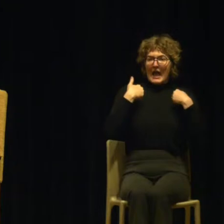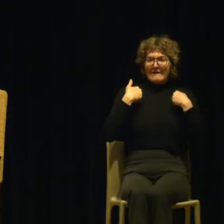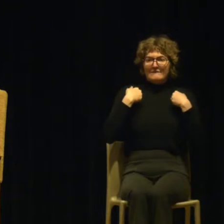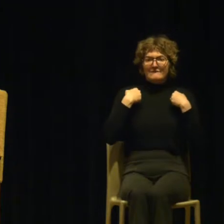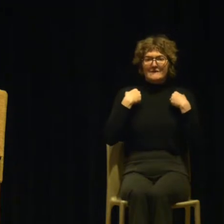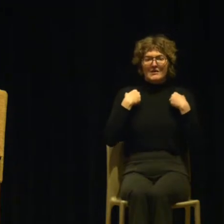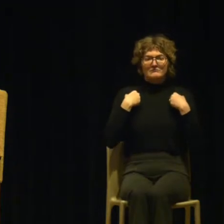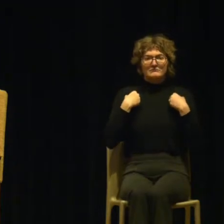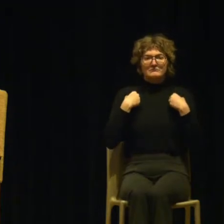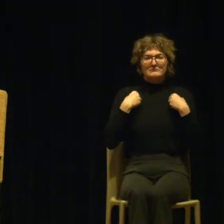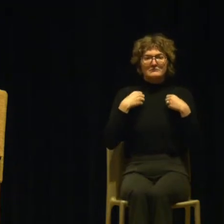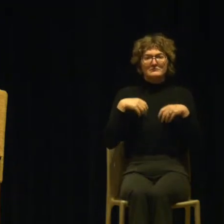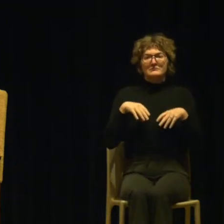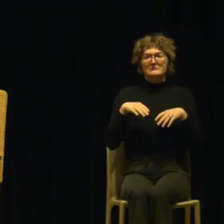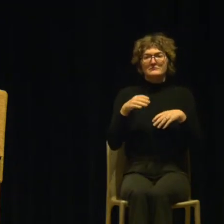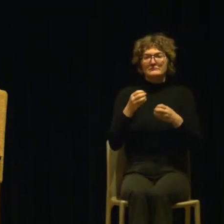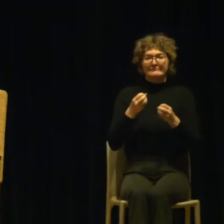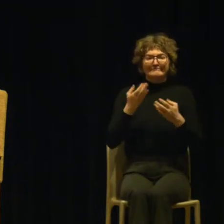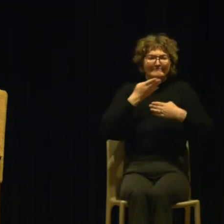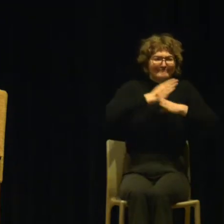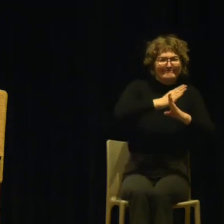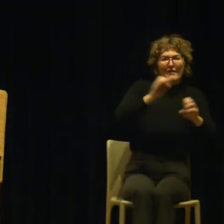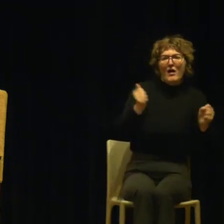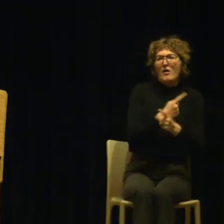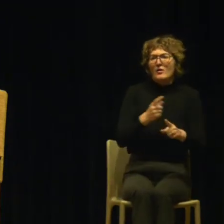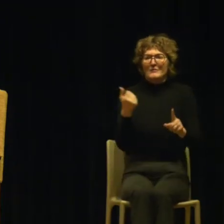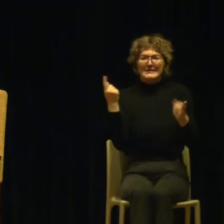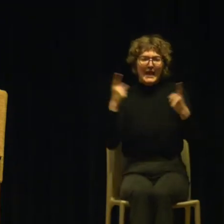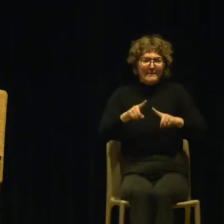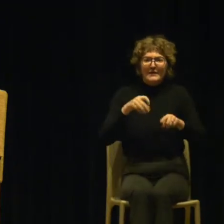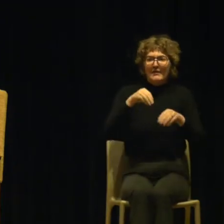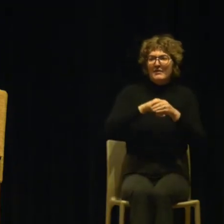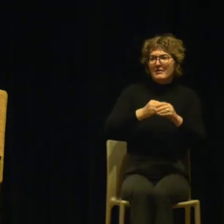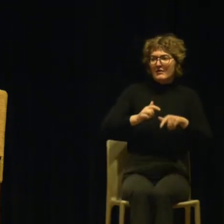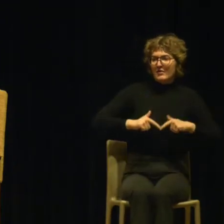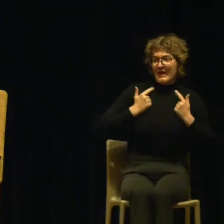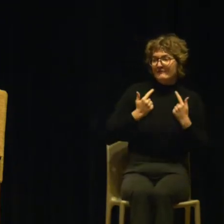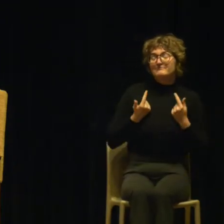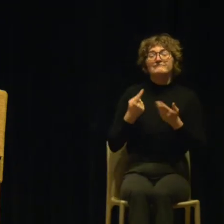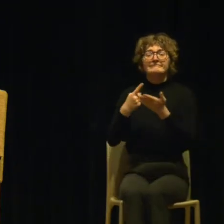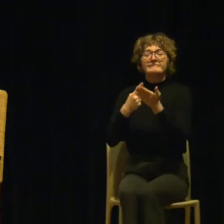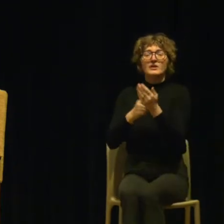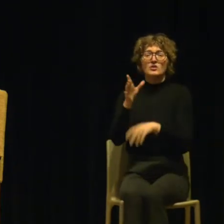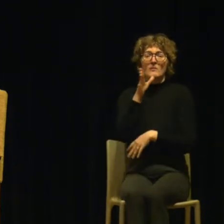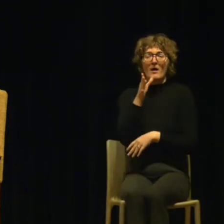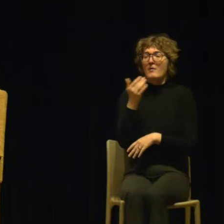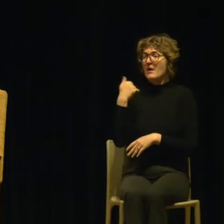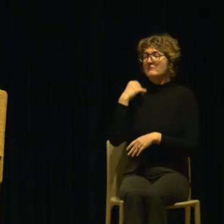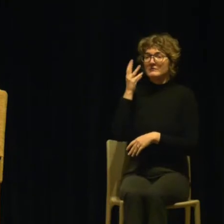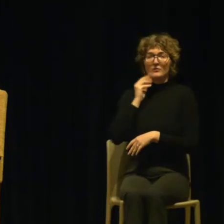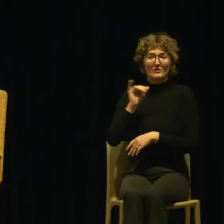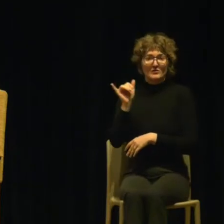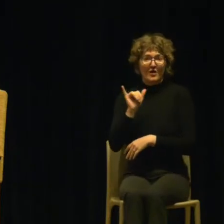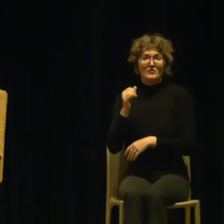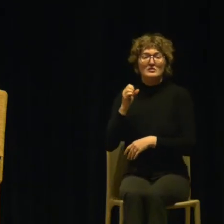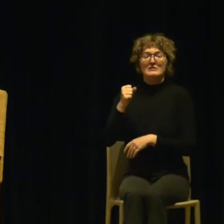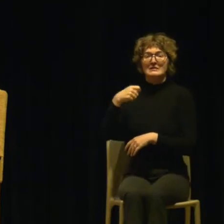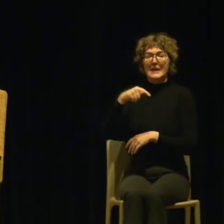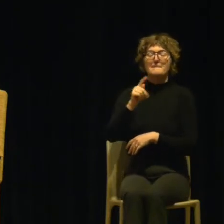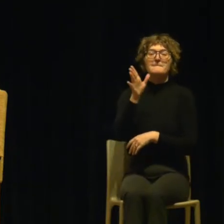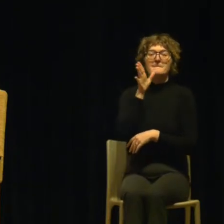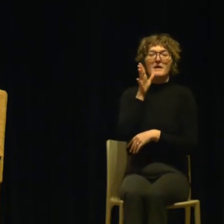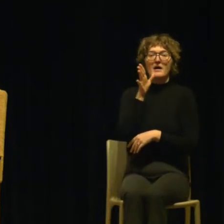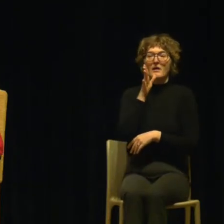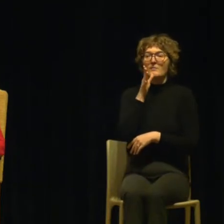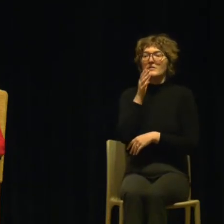really combat a lot of the things that would befall us. You talked about your mother, because I had this experience too with my stepmom making you have cod liver